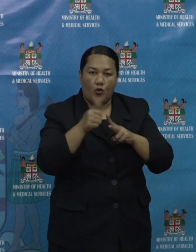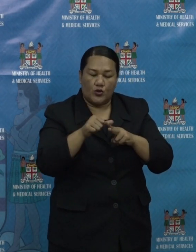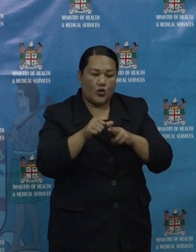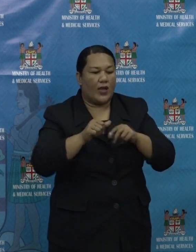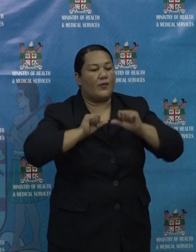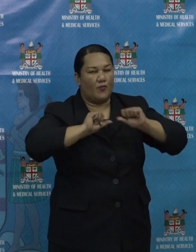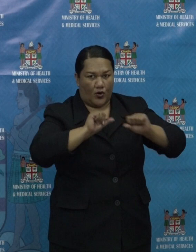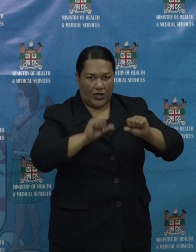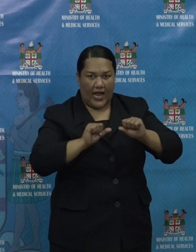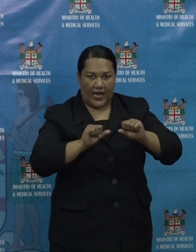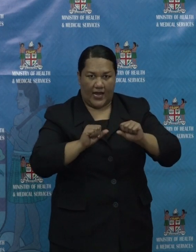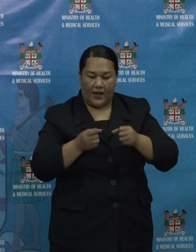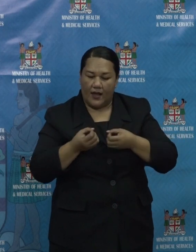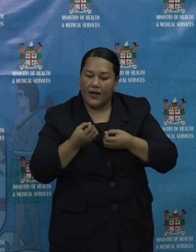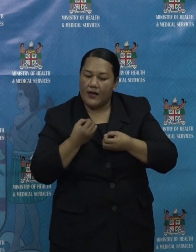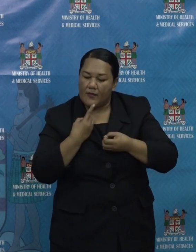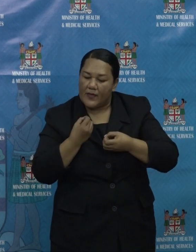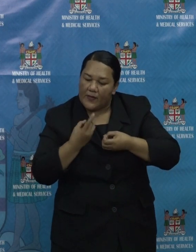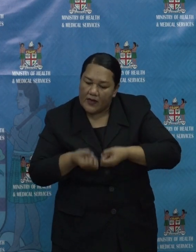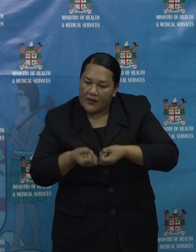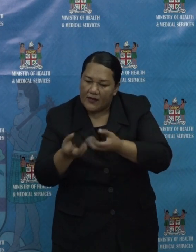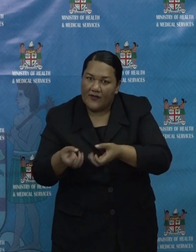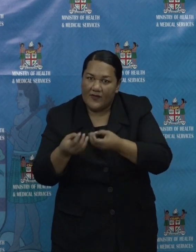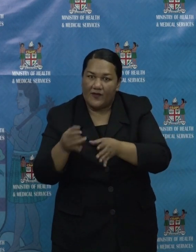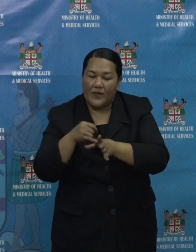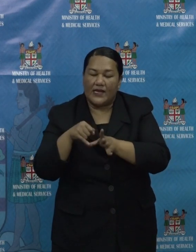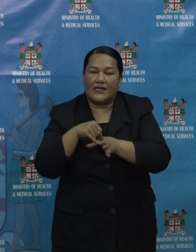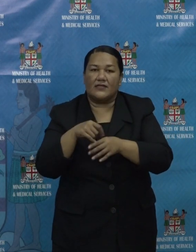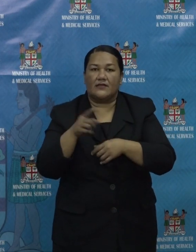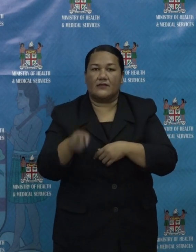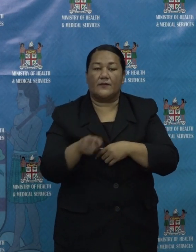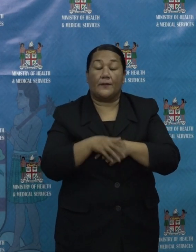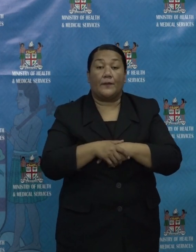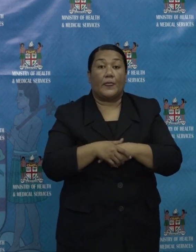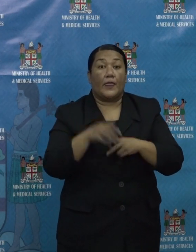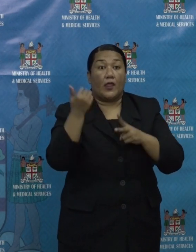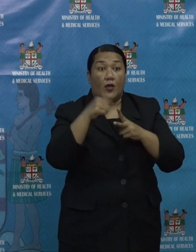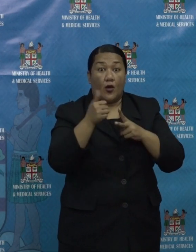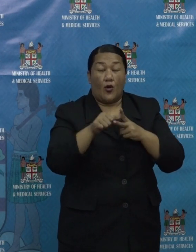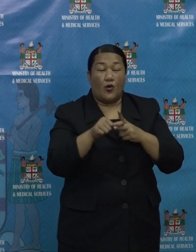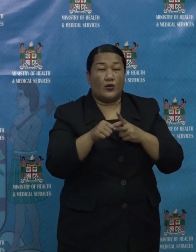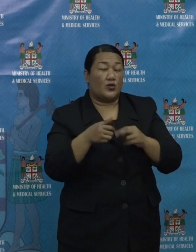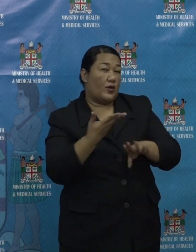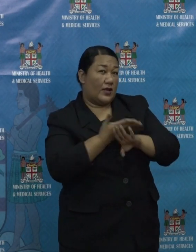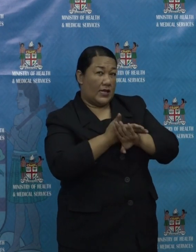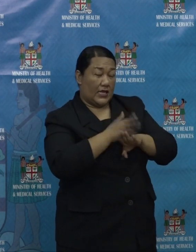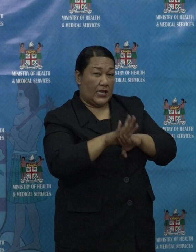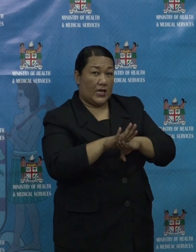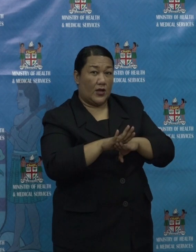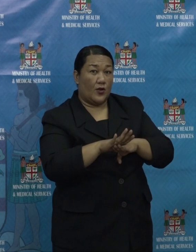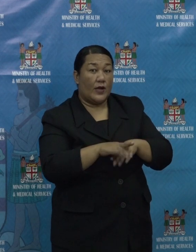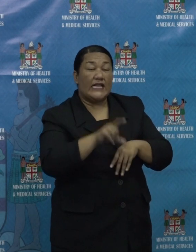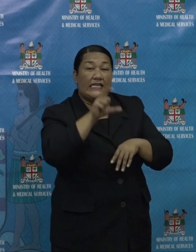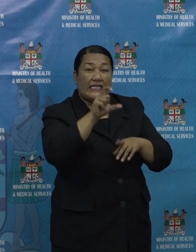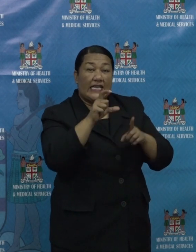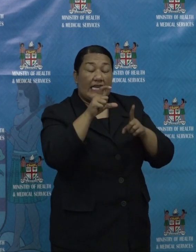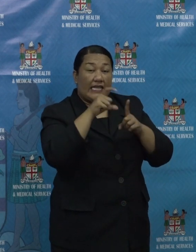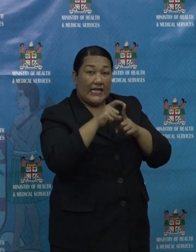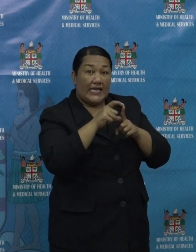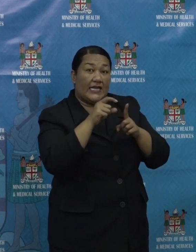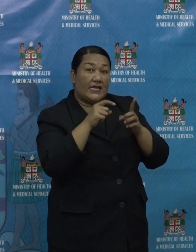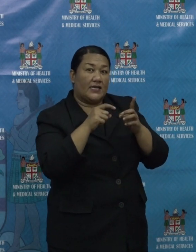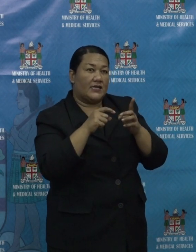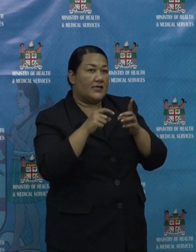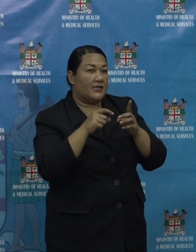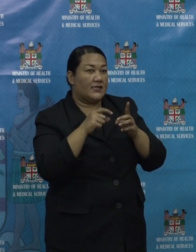working on increasing our testing capacity, and this includes establishing a new prefabricated Fiji CDC lab in Nandi, which is due